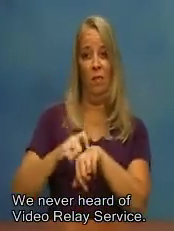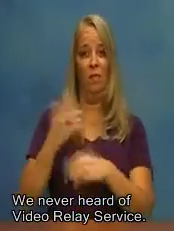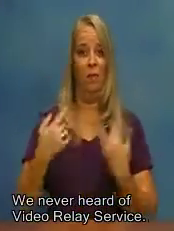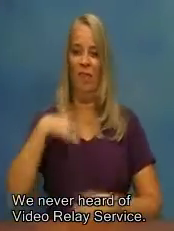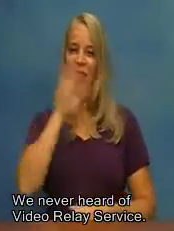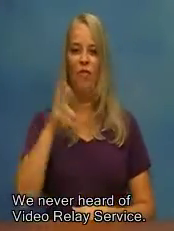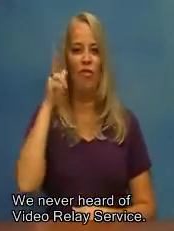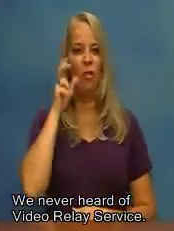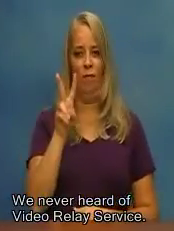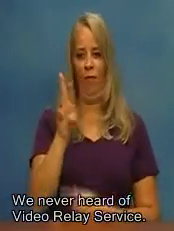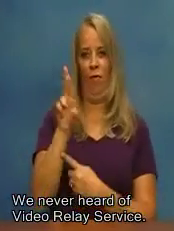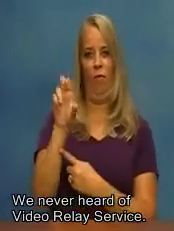never heard of video relay service.